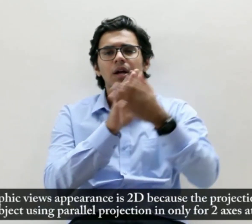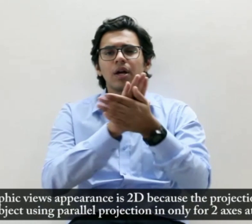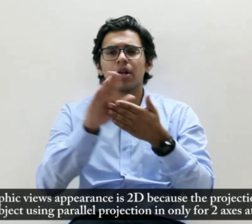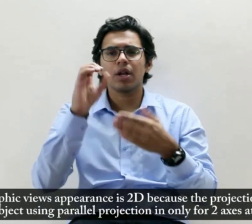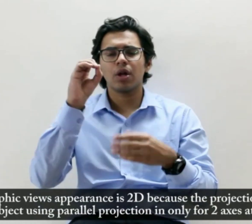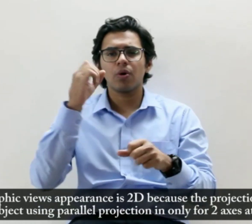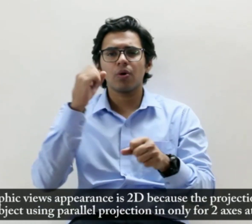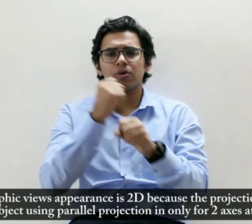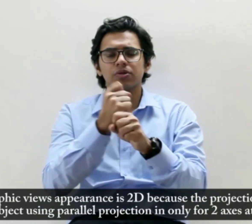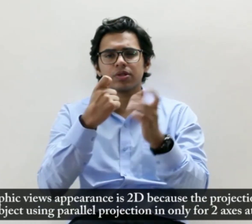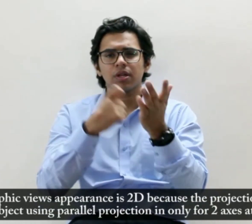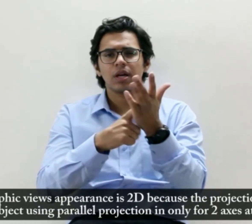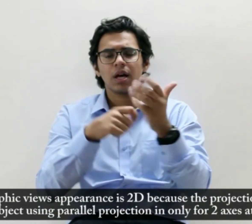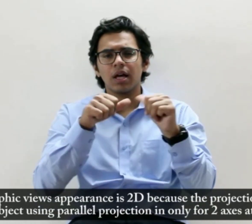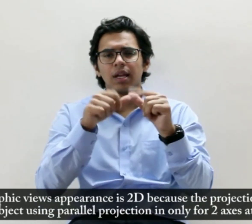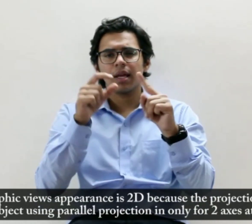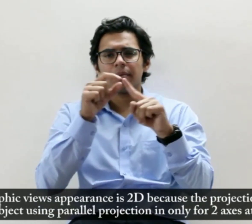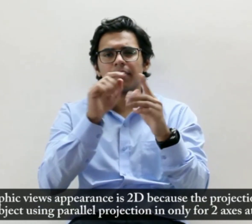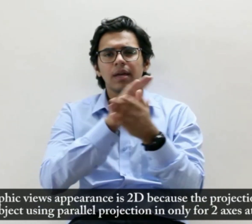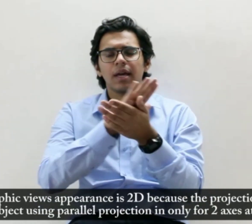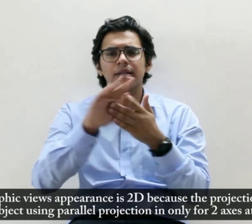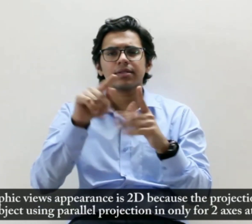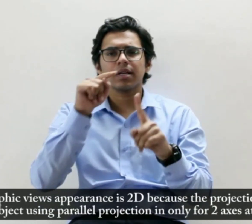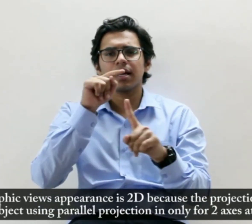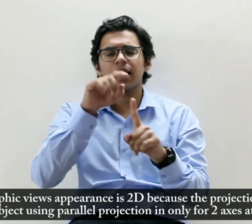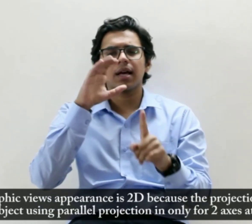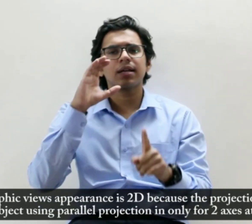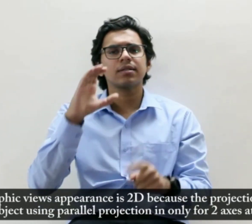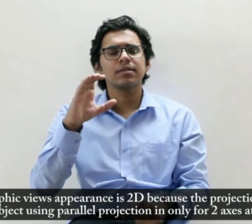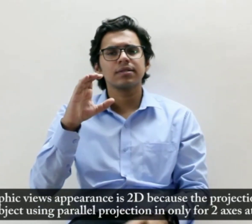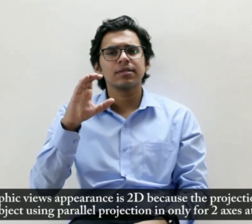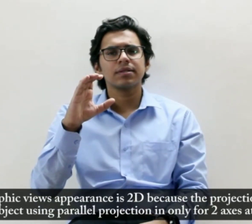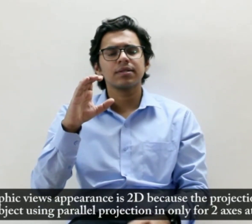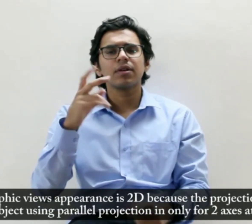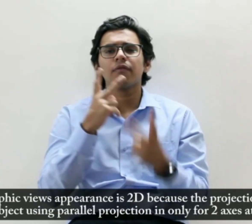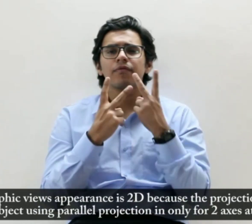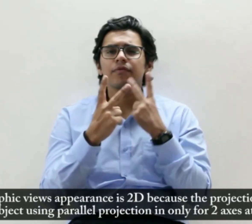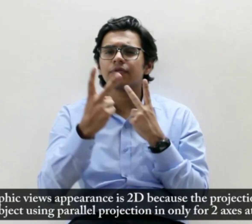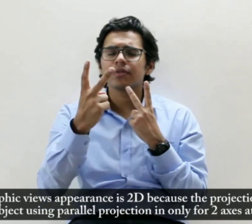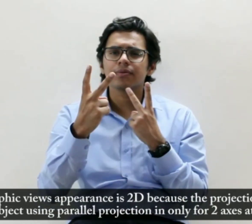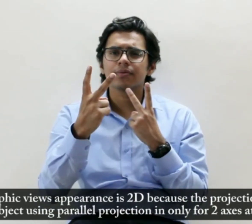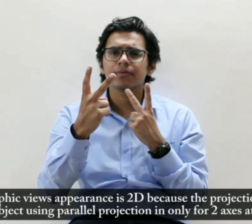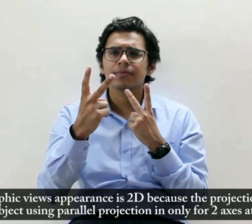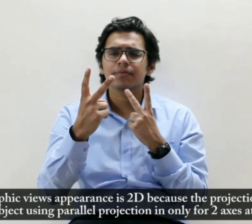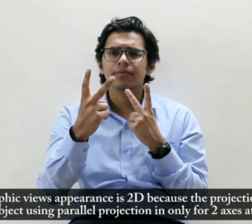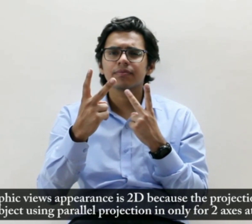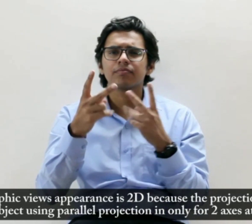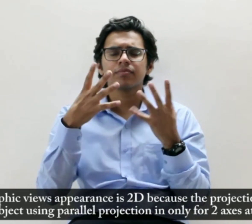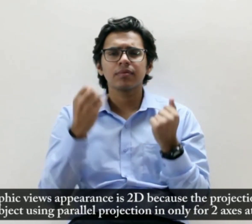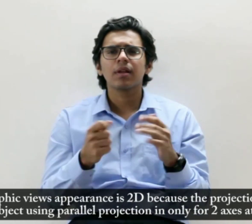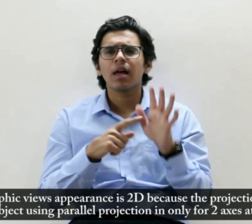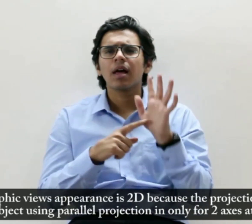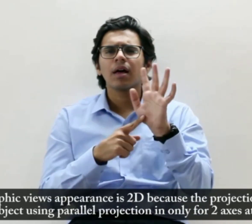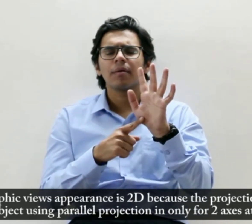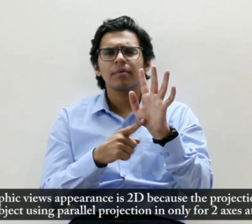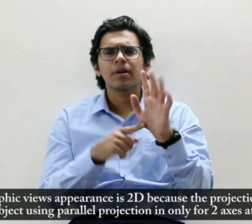Orthographic view's appearance is 2D because the projection of the displayed object using